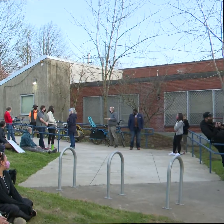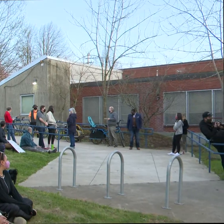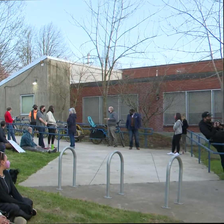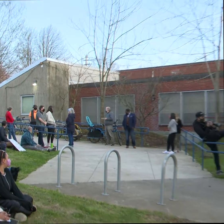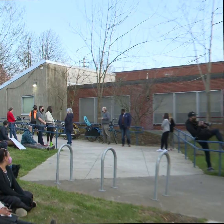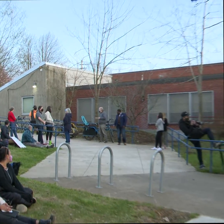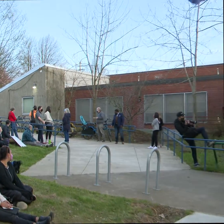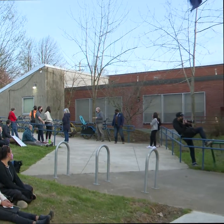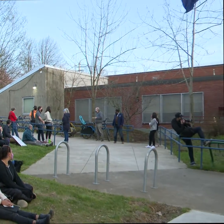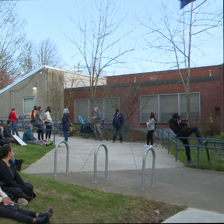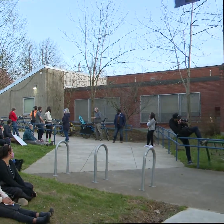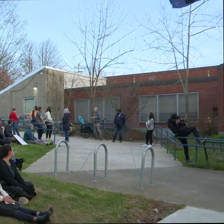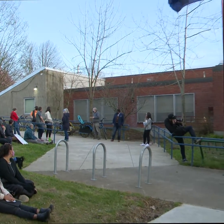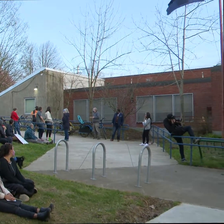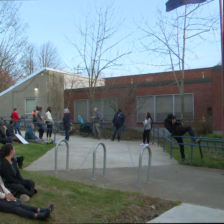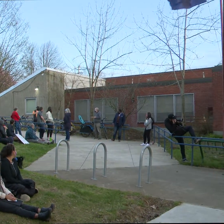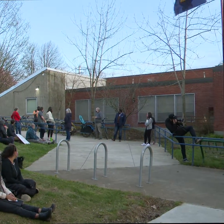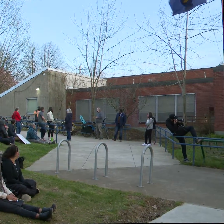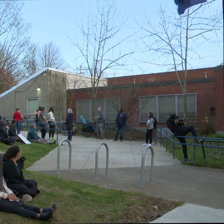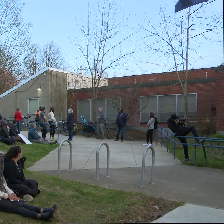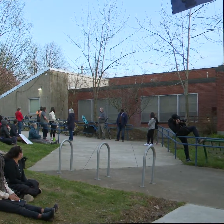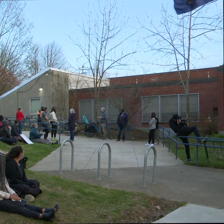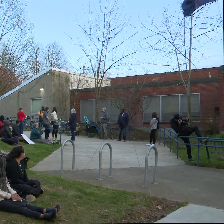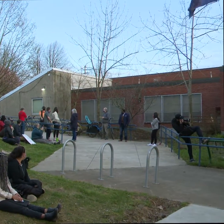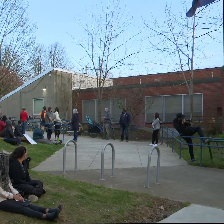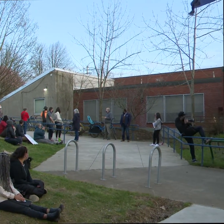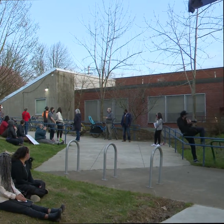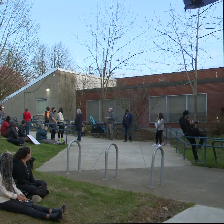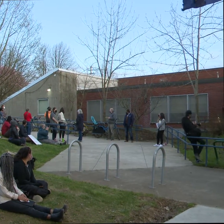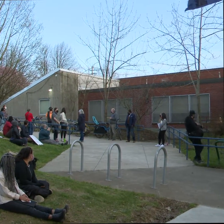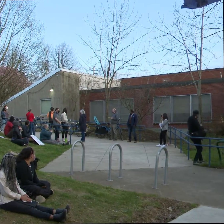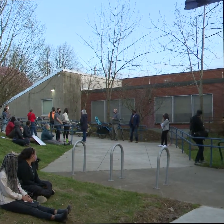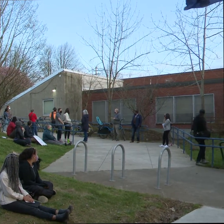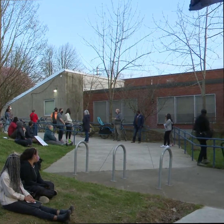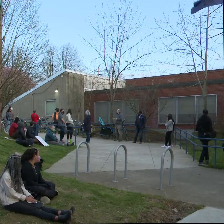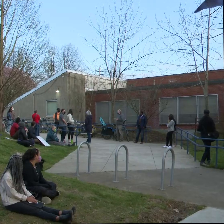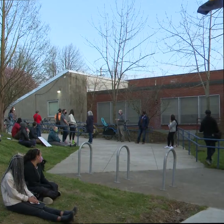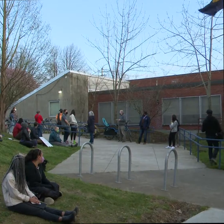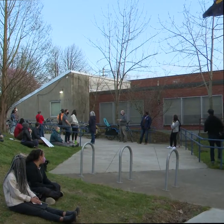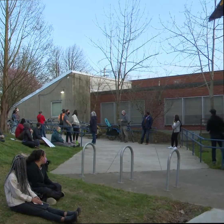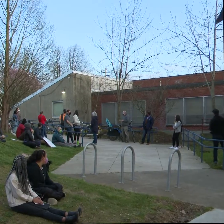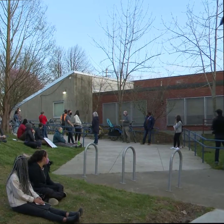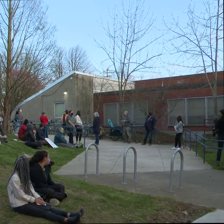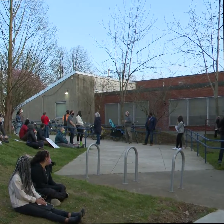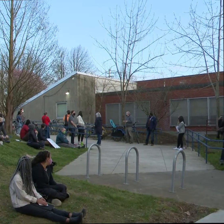birthday to you. Happy birthday.